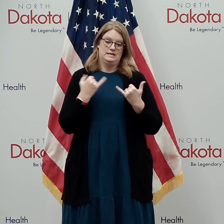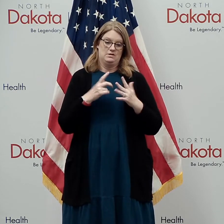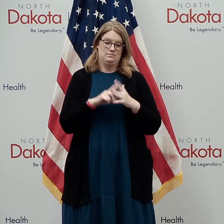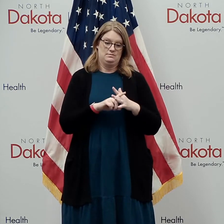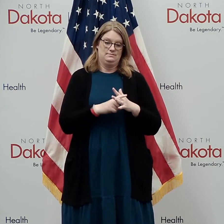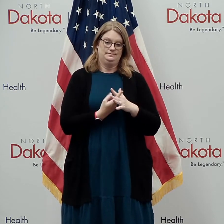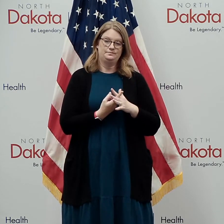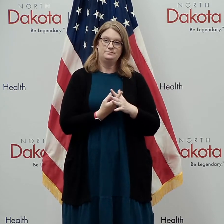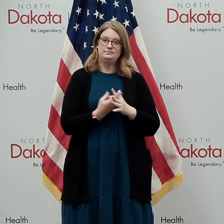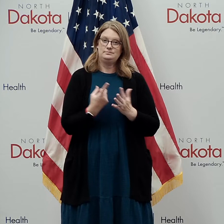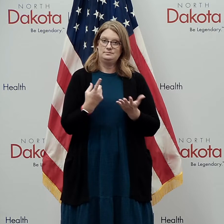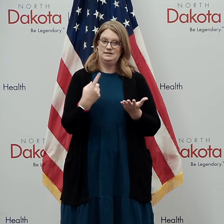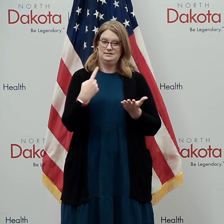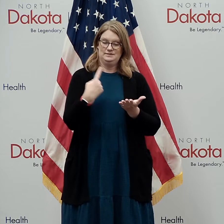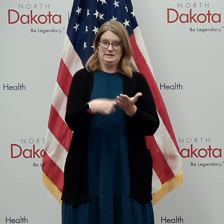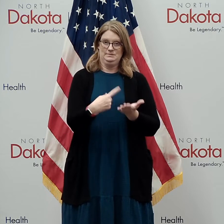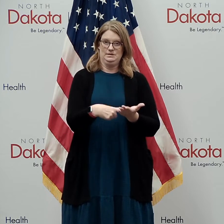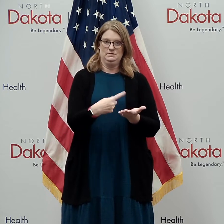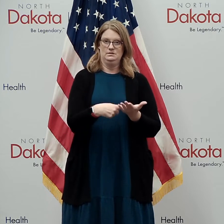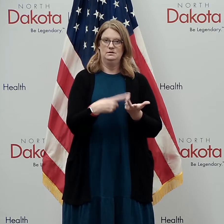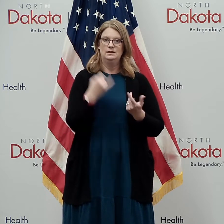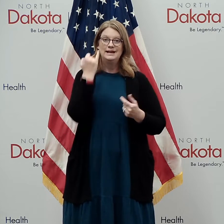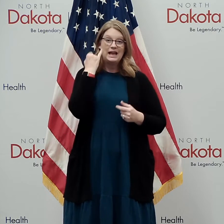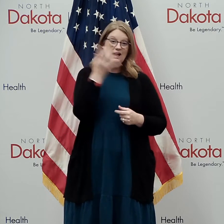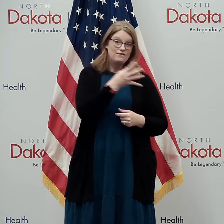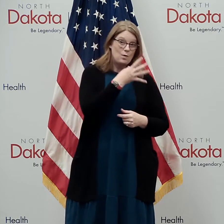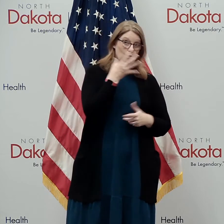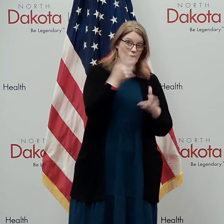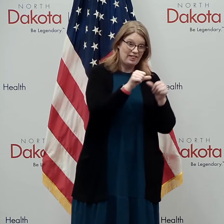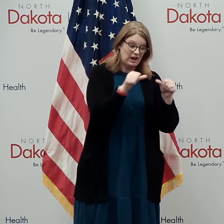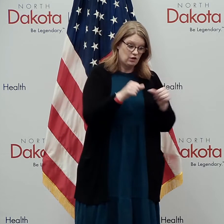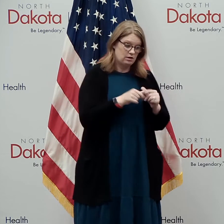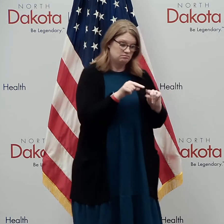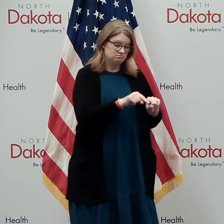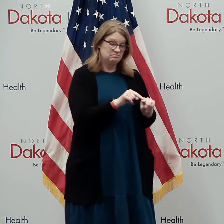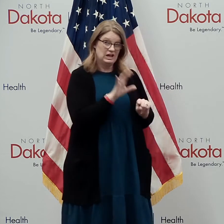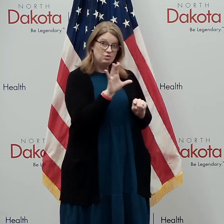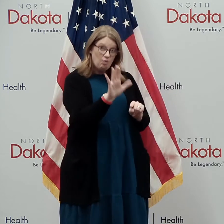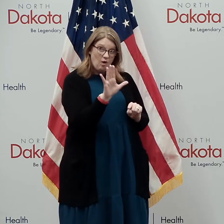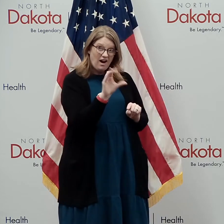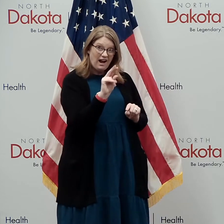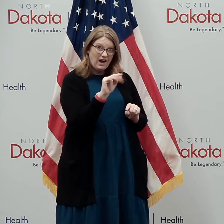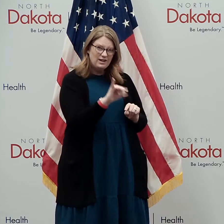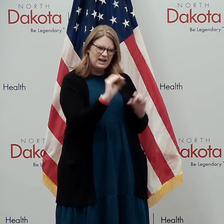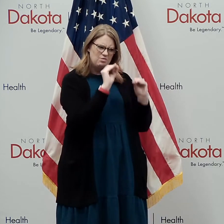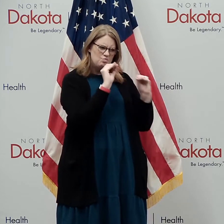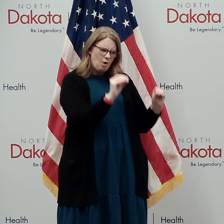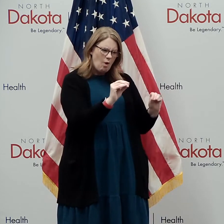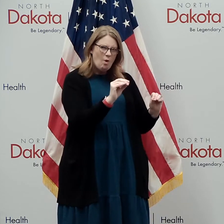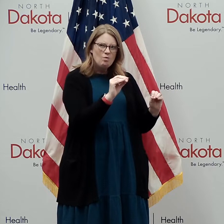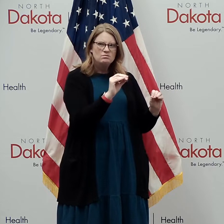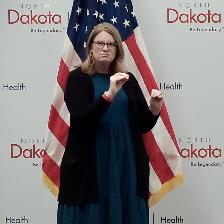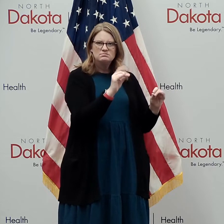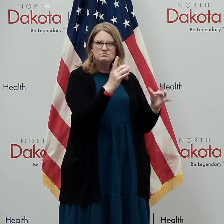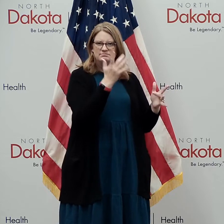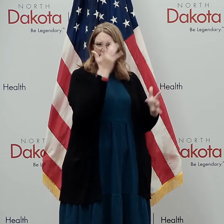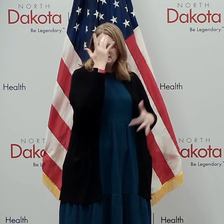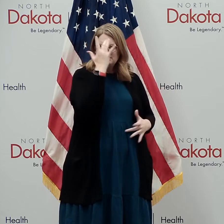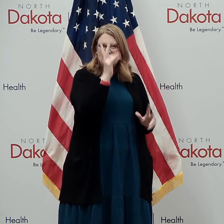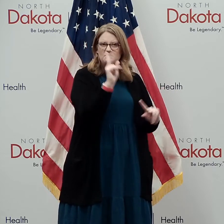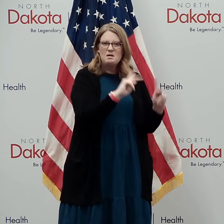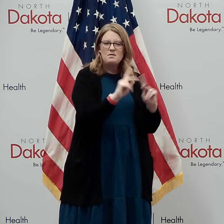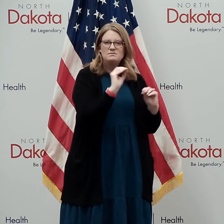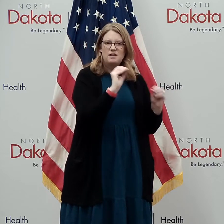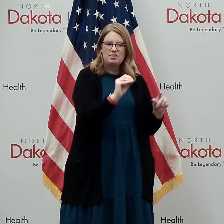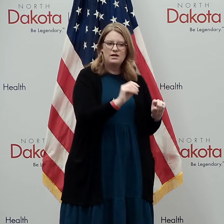briefing, that if you're traveling from a rural area with low or no COVID to shop or to visit or to do